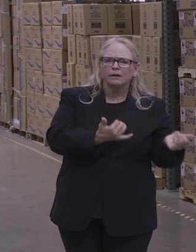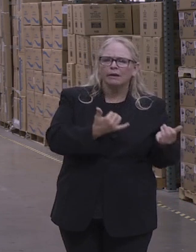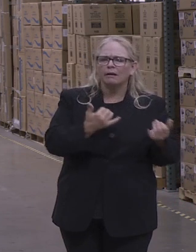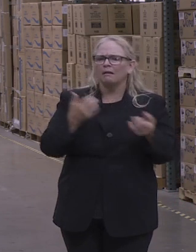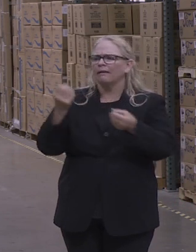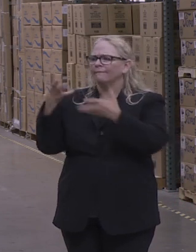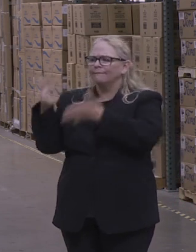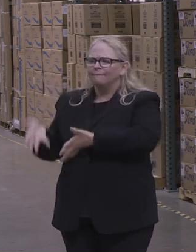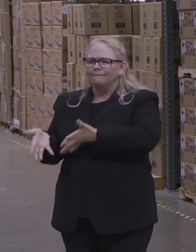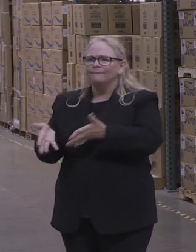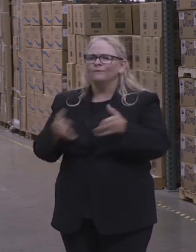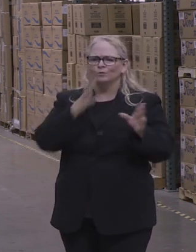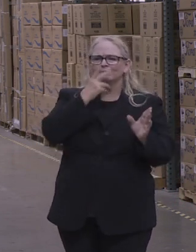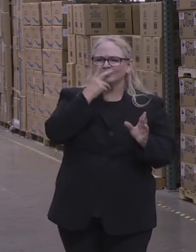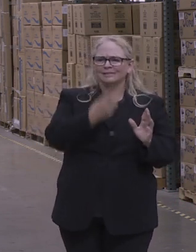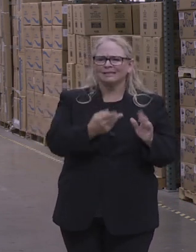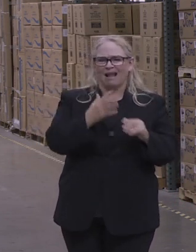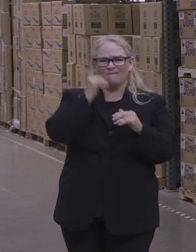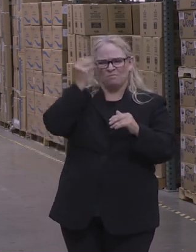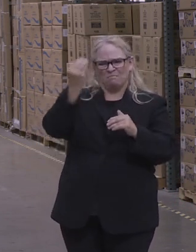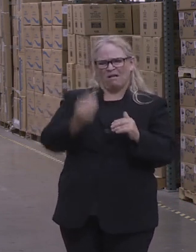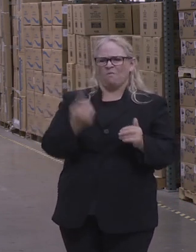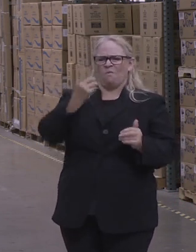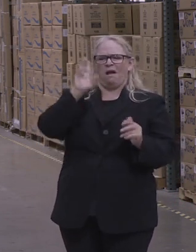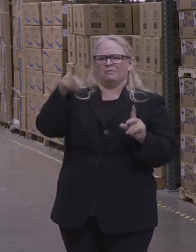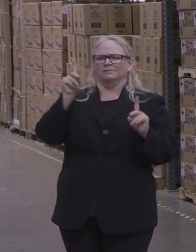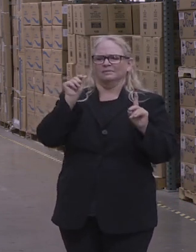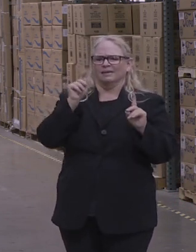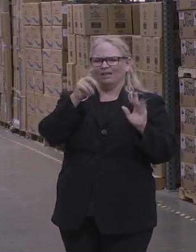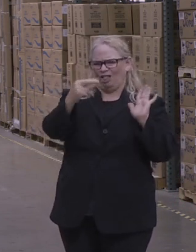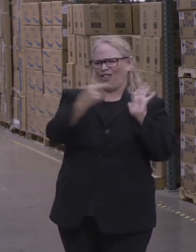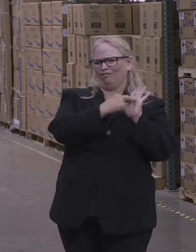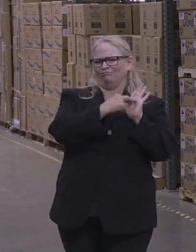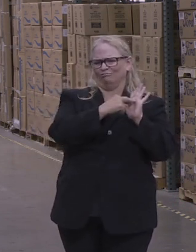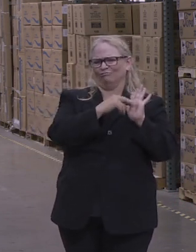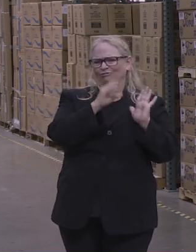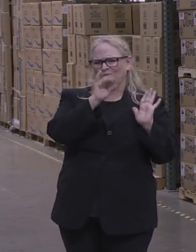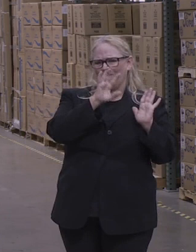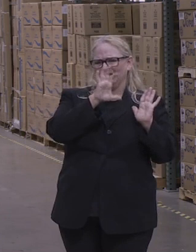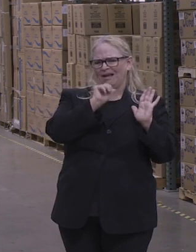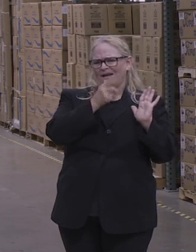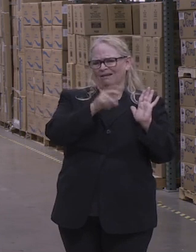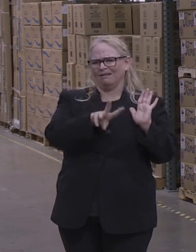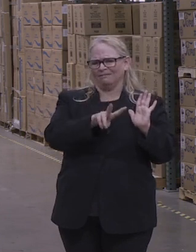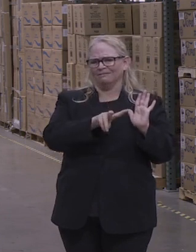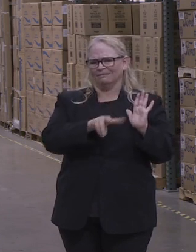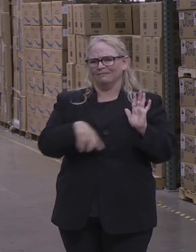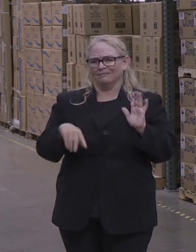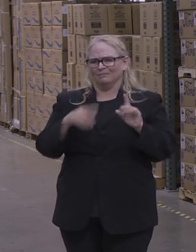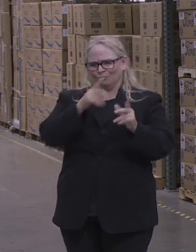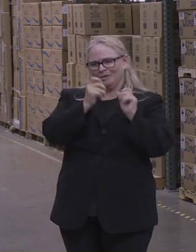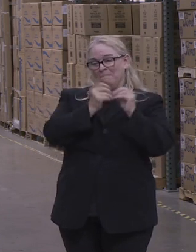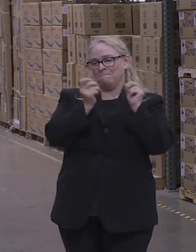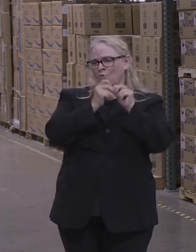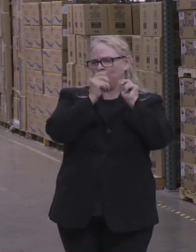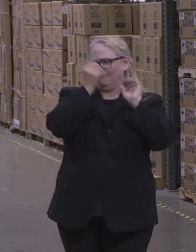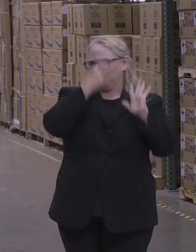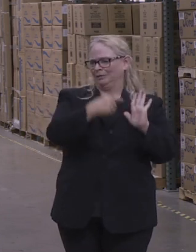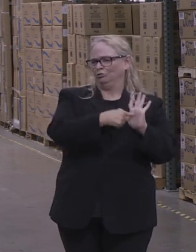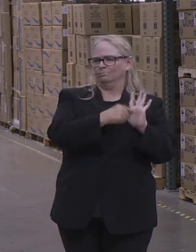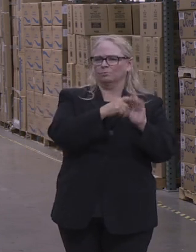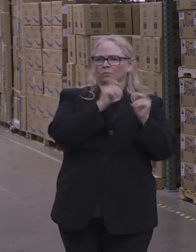hours old, and I will do my best, if you desire, to get even more contemporary numbers representing